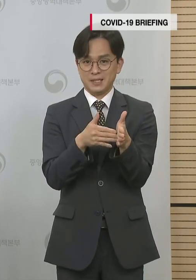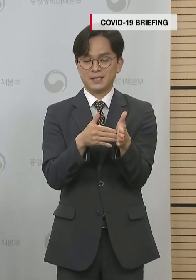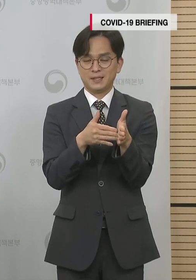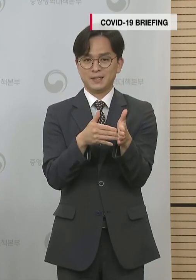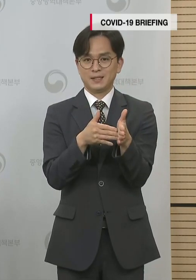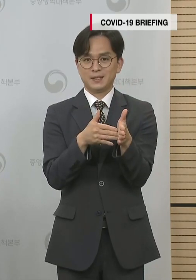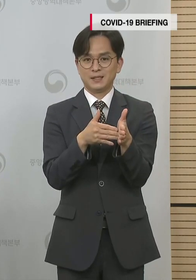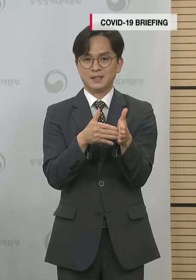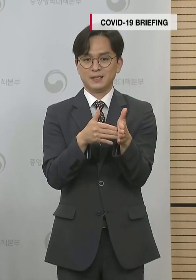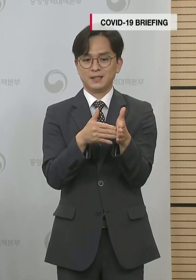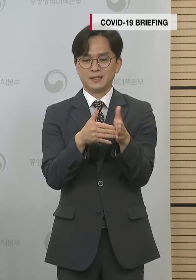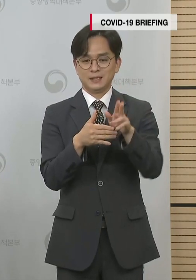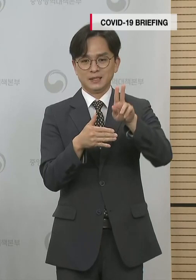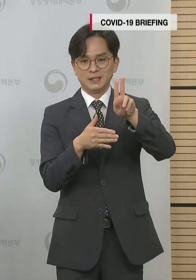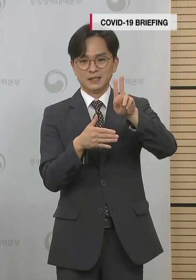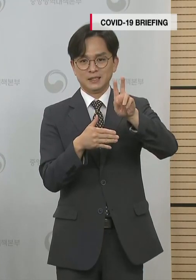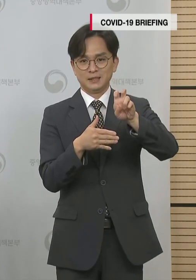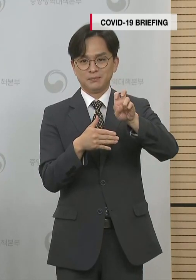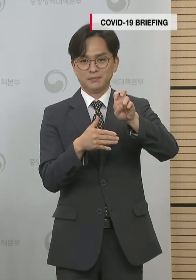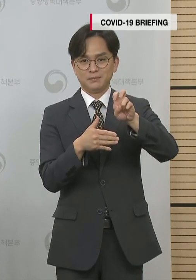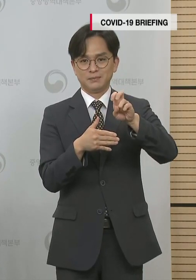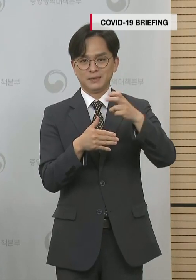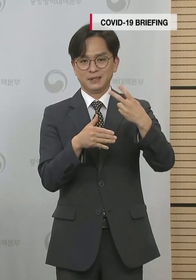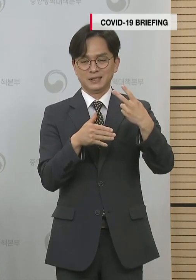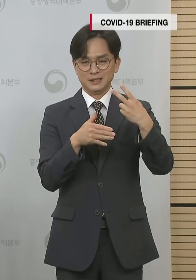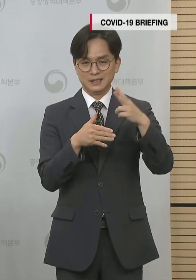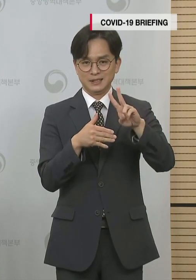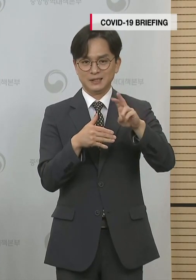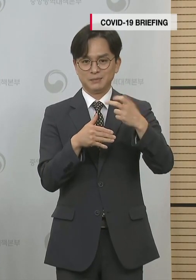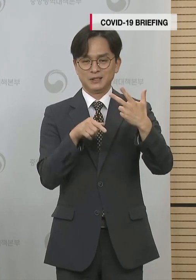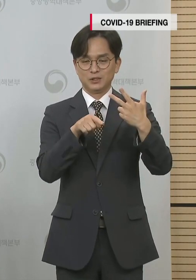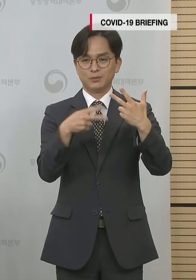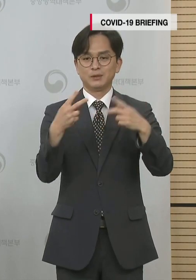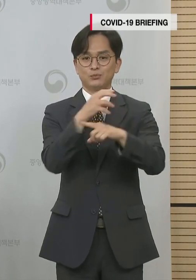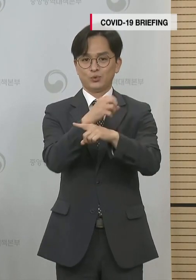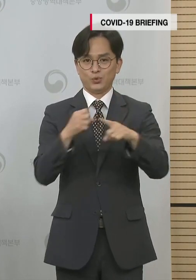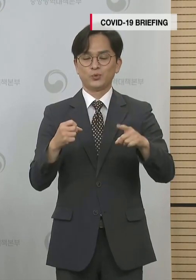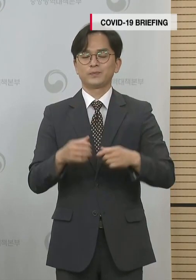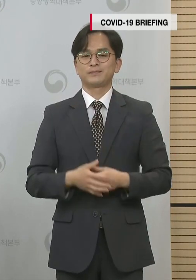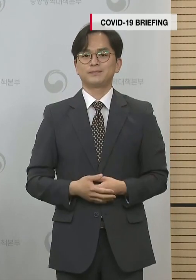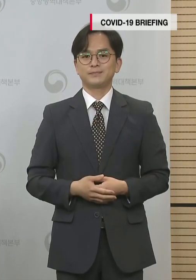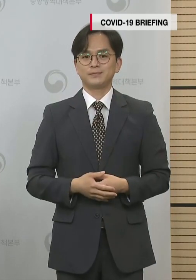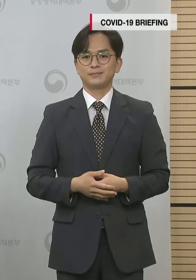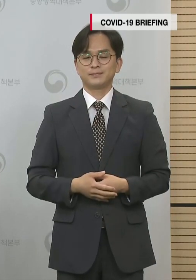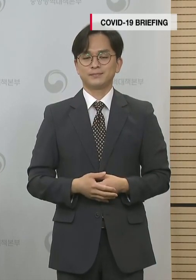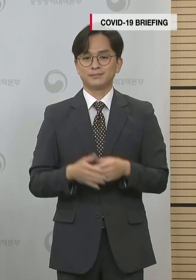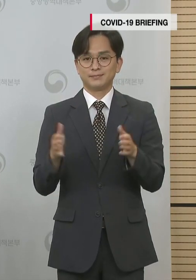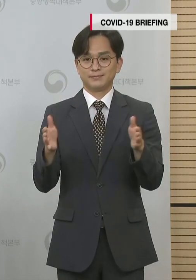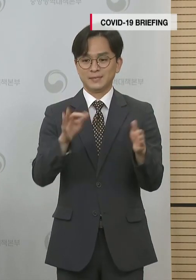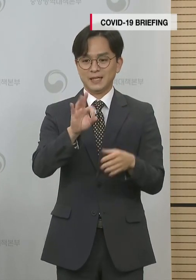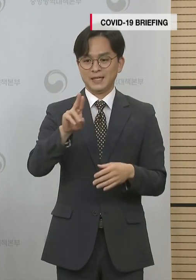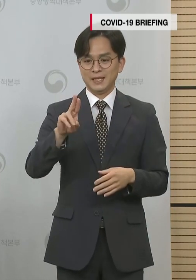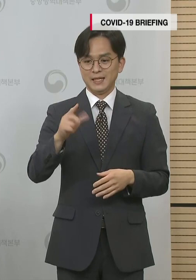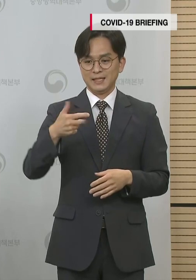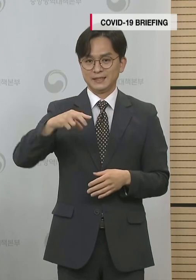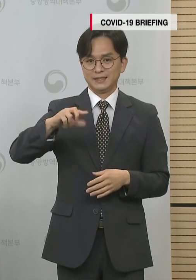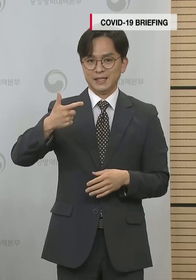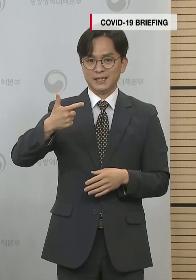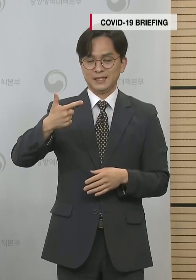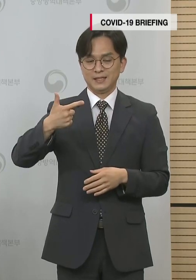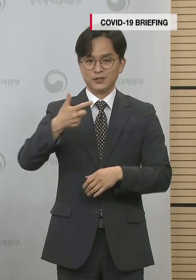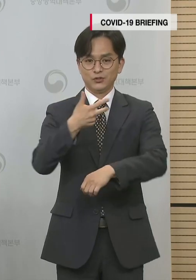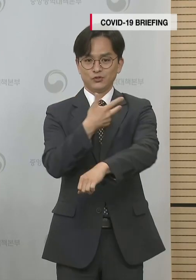we also have the Janssen vaccines being rolled out, and about 27.2% of the eligible recipients of the Janssen